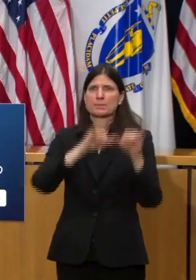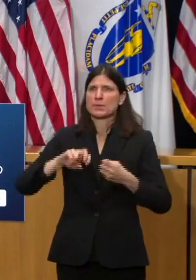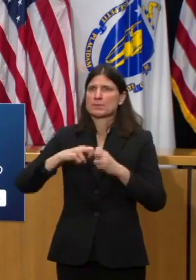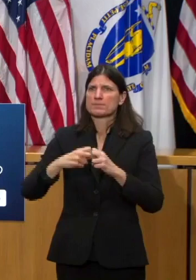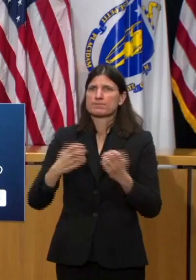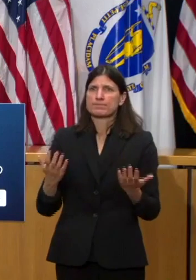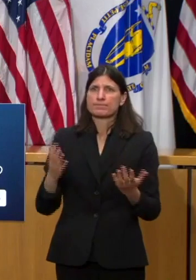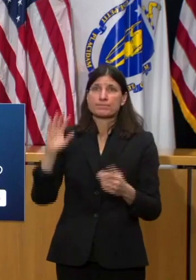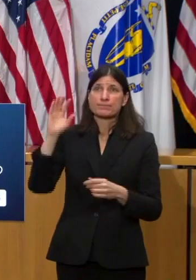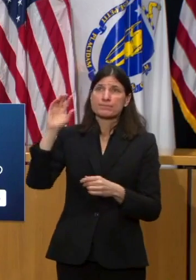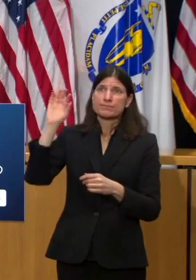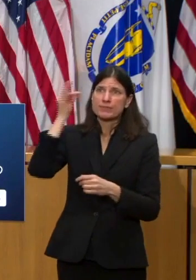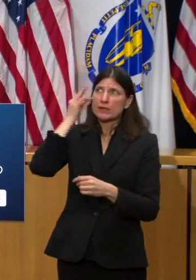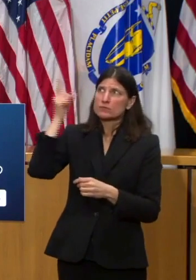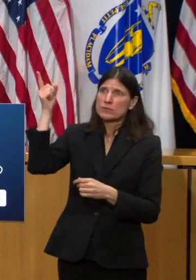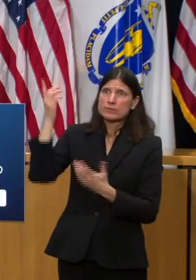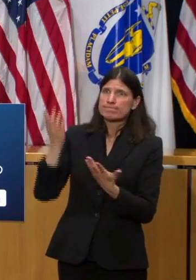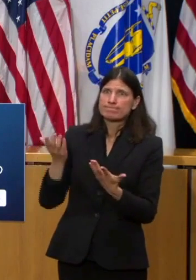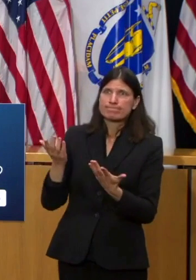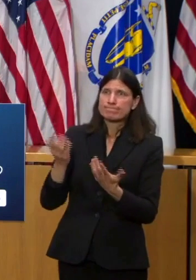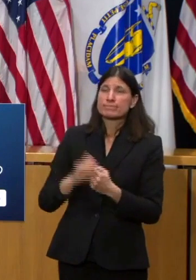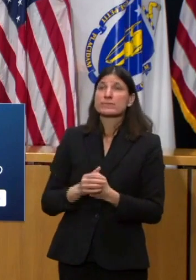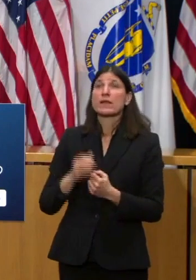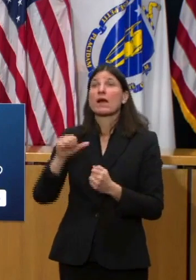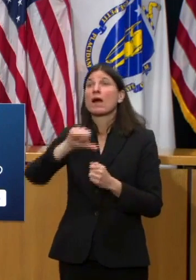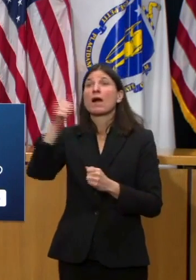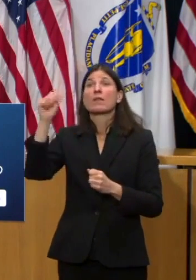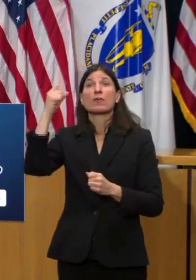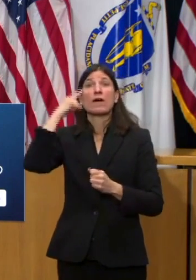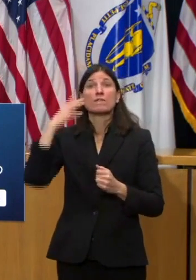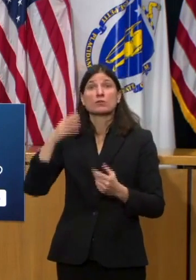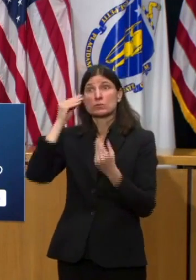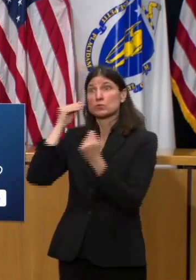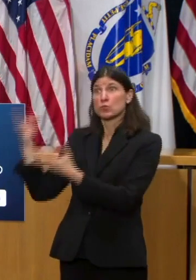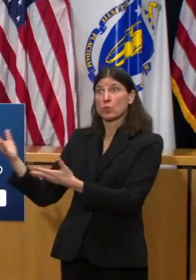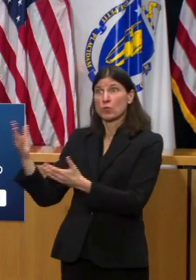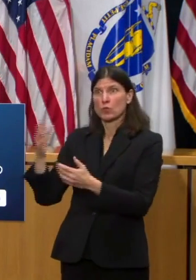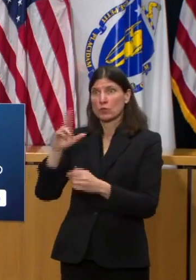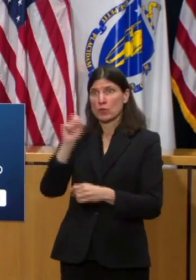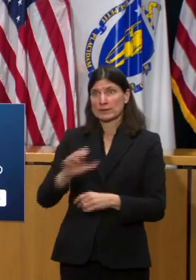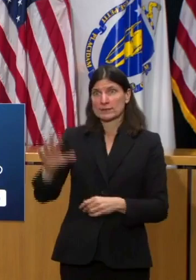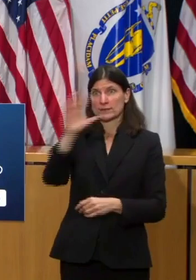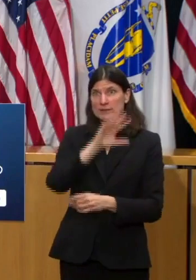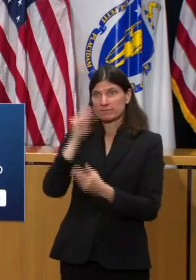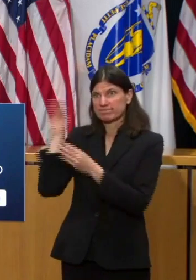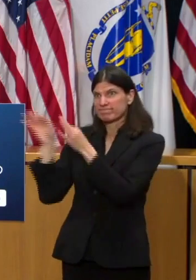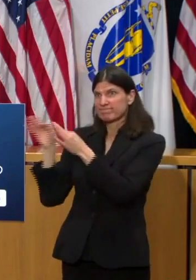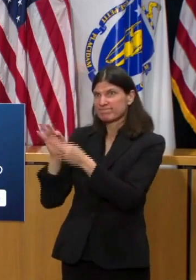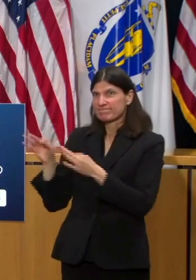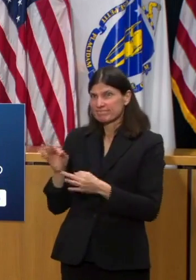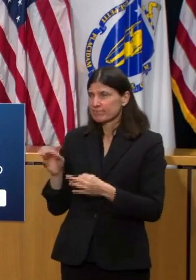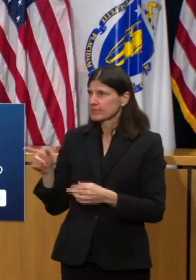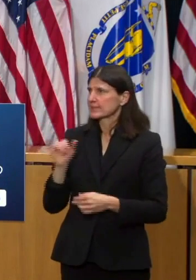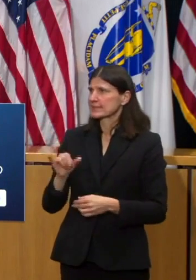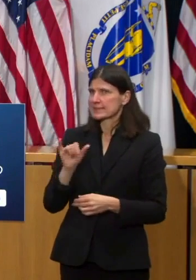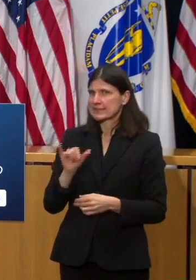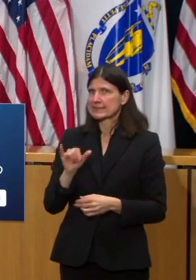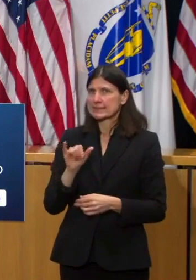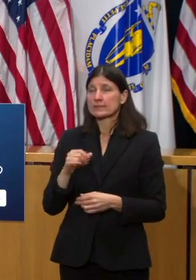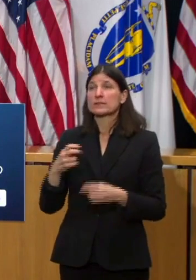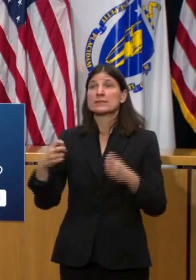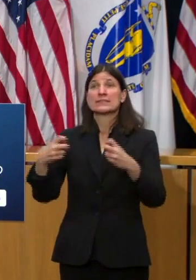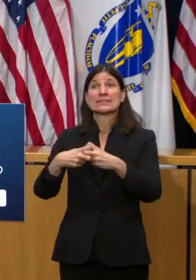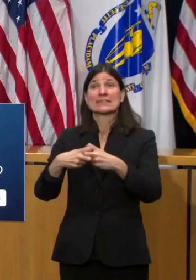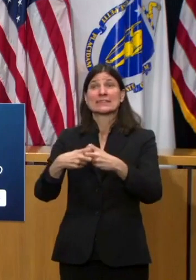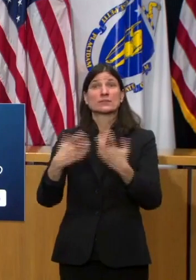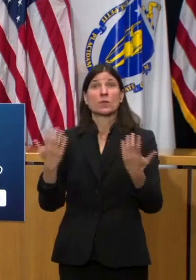one, you know, we understand how important it would be for us to have more than 1 week's worth of